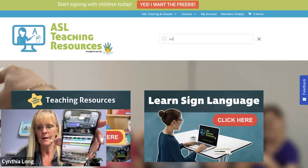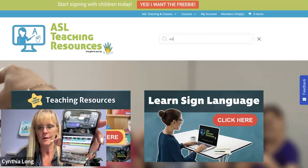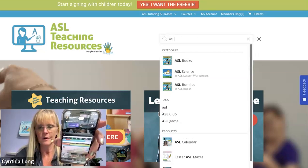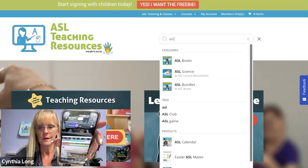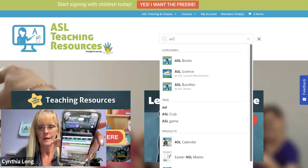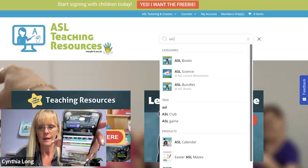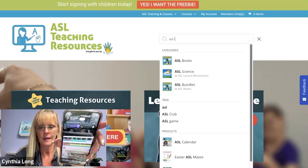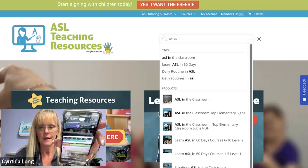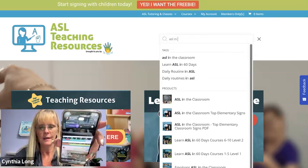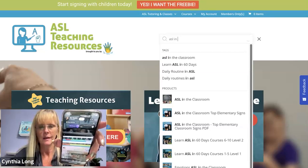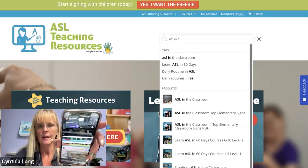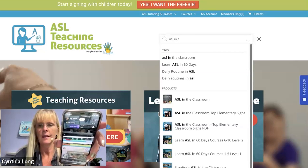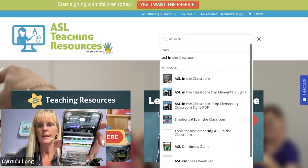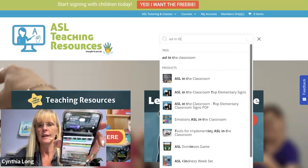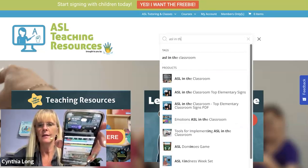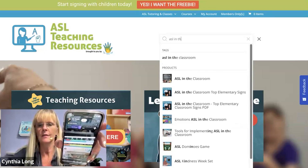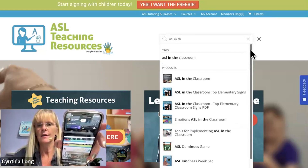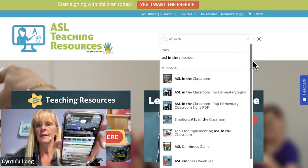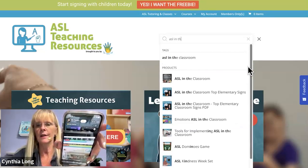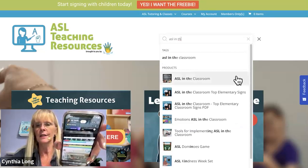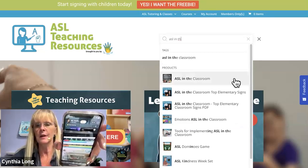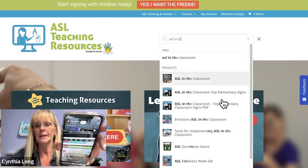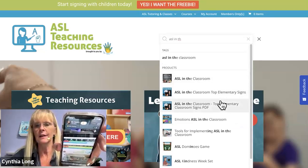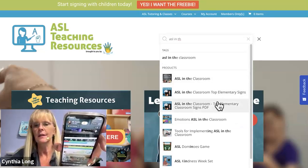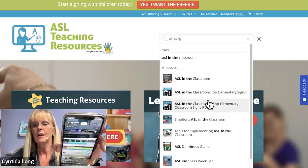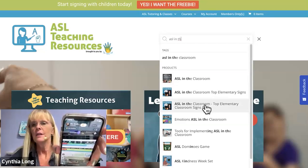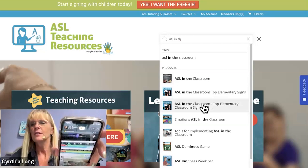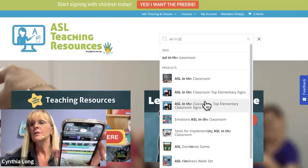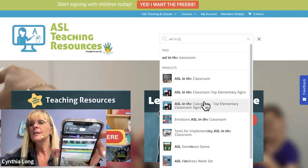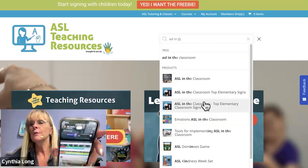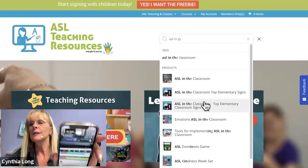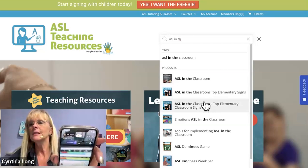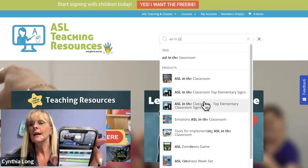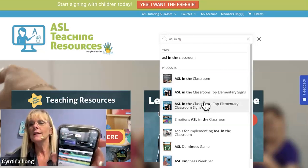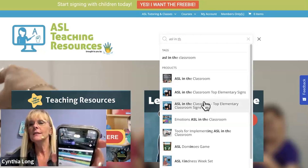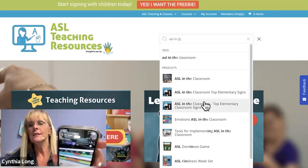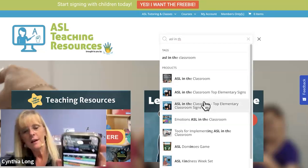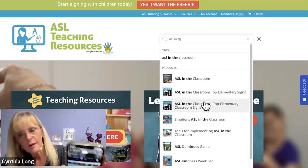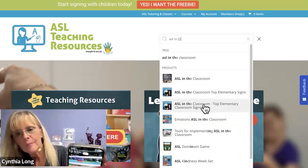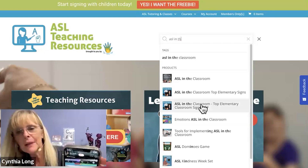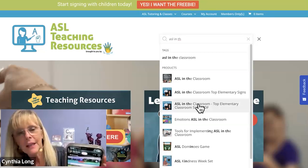ASL in the, there it is right there. So you see where it says